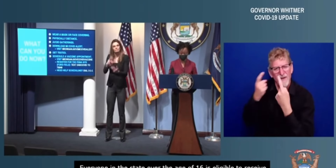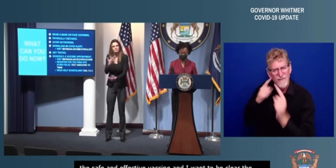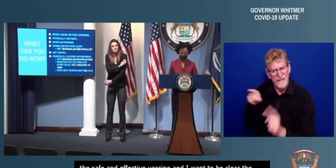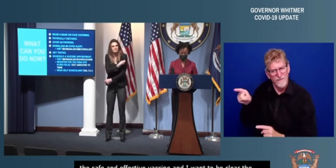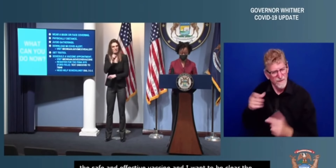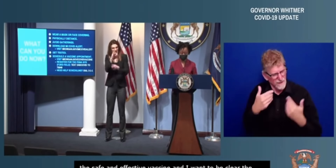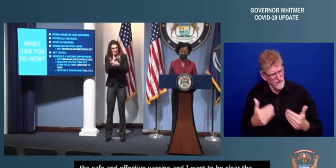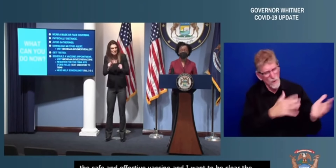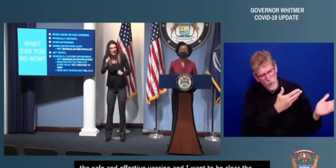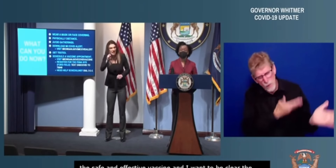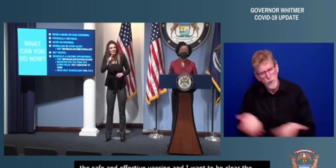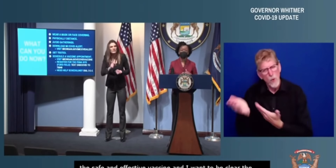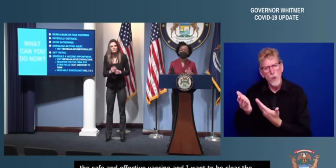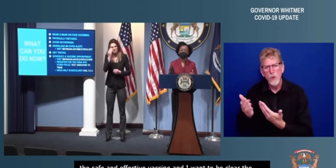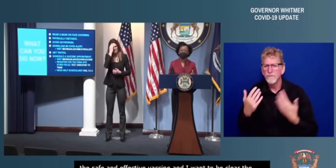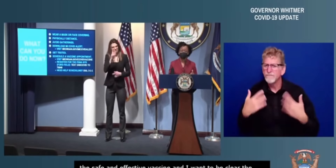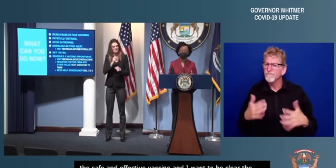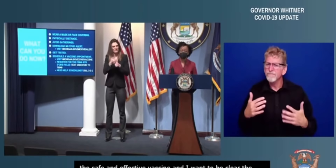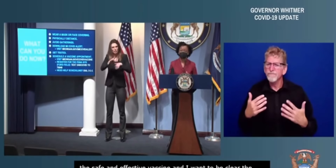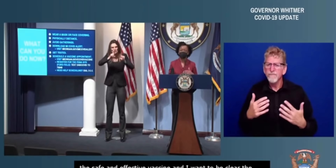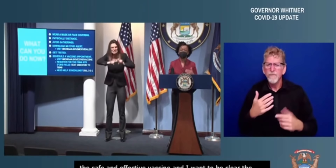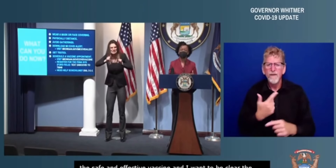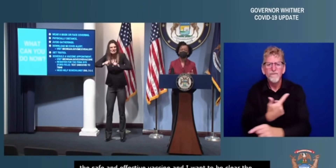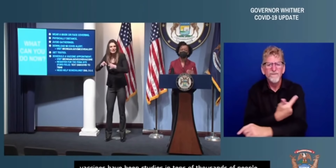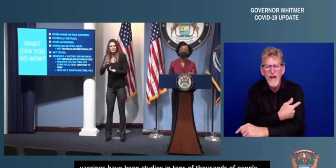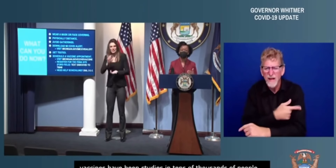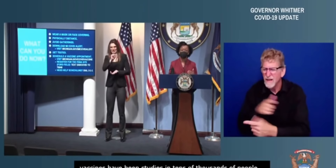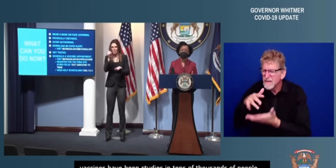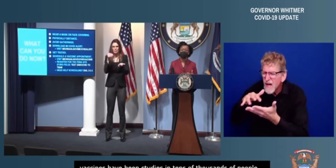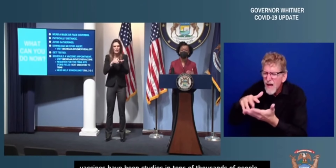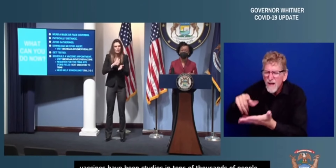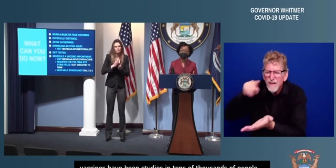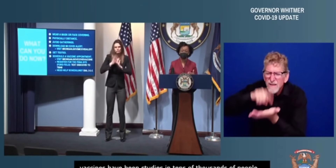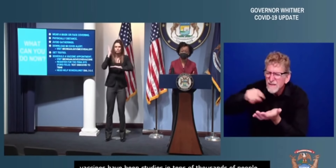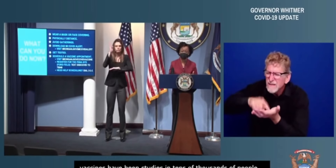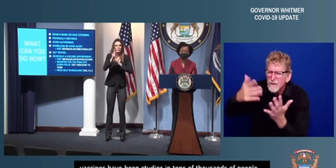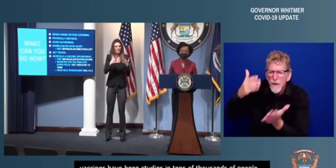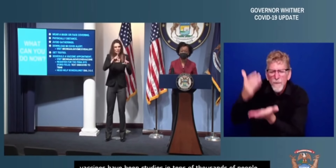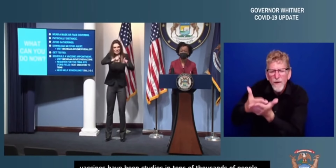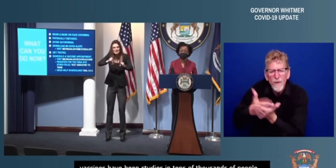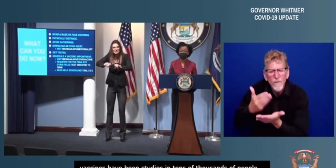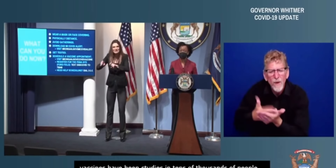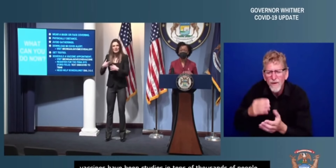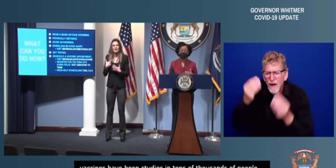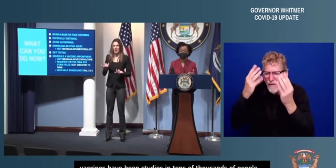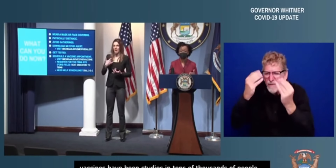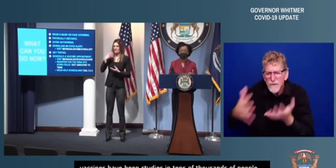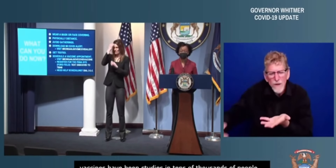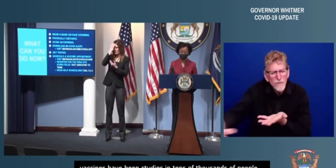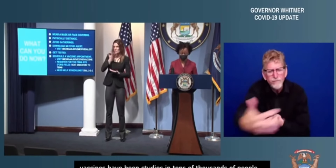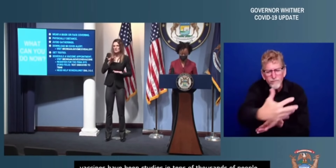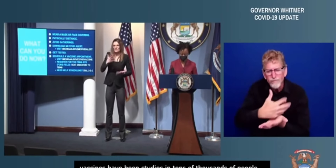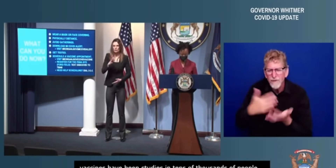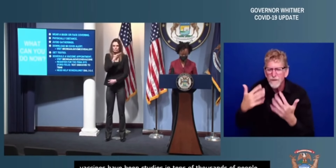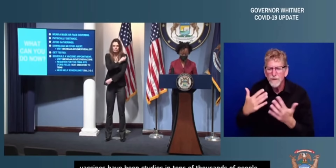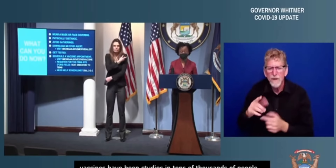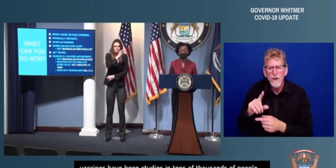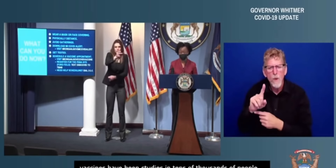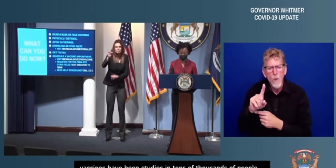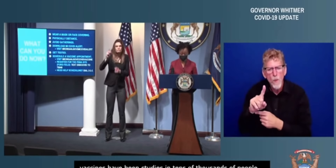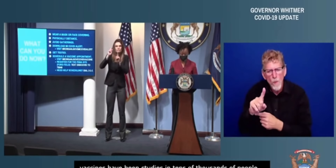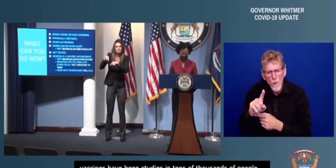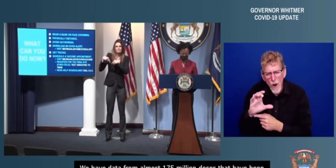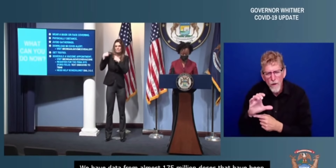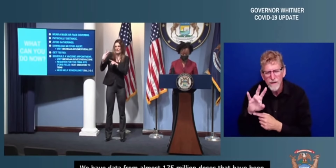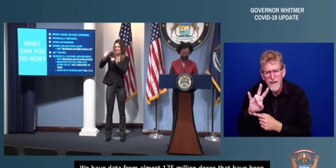of thousands of people. We now have data from almost 175 million doses that have been put into the arms of Americans